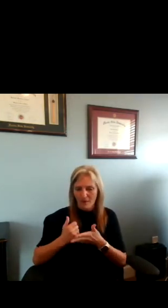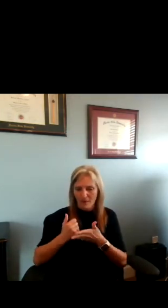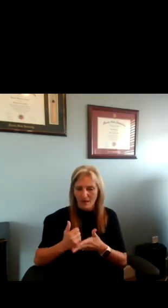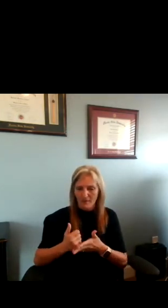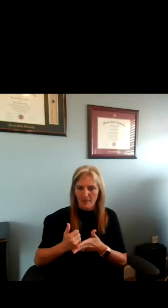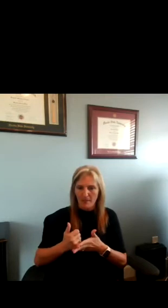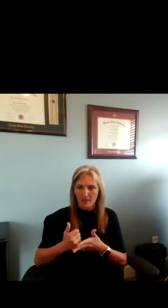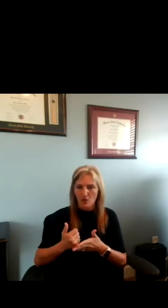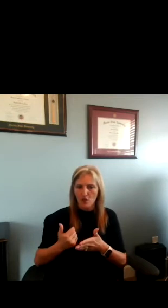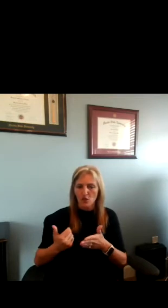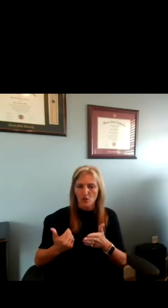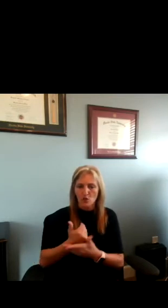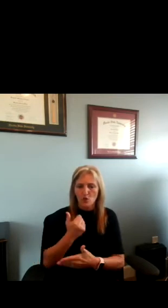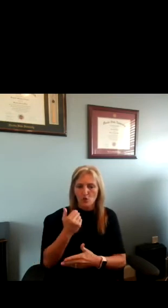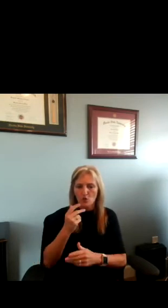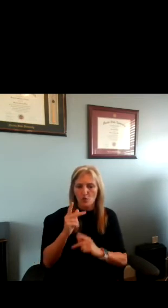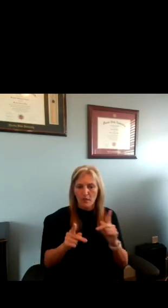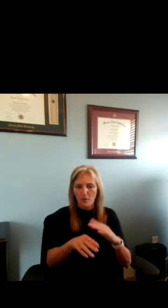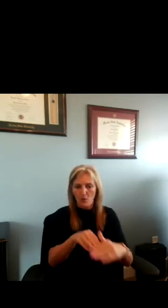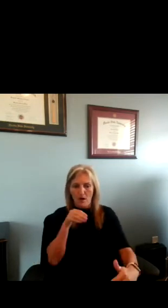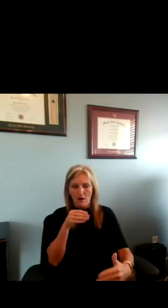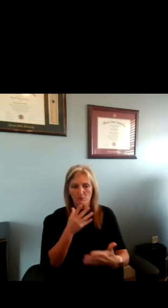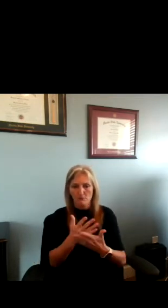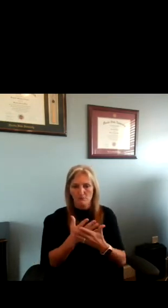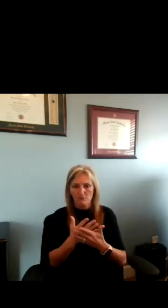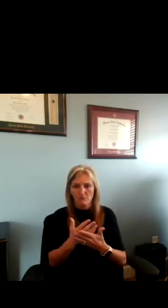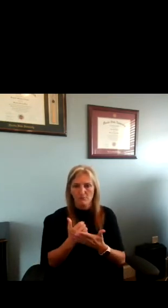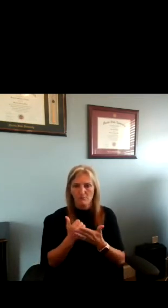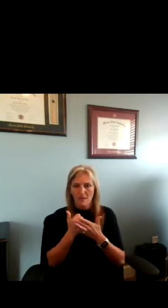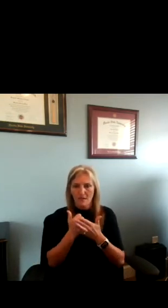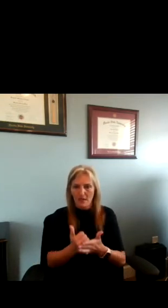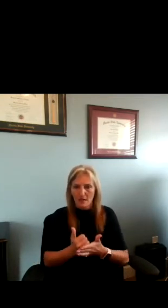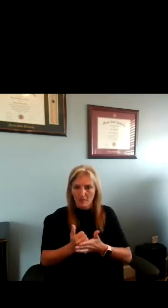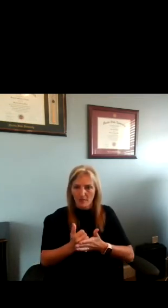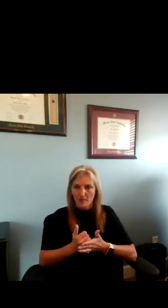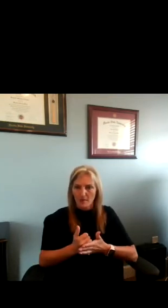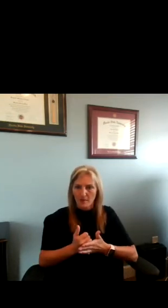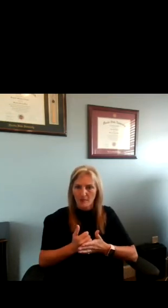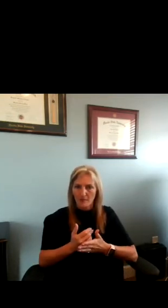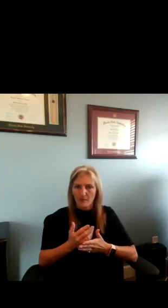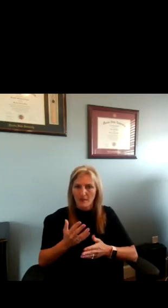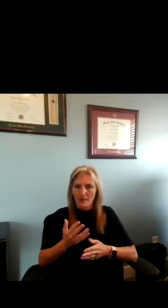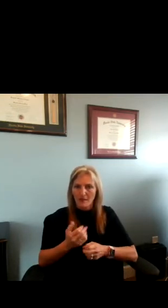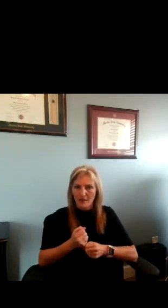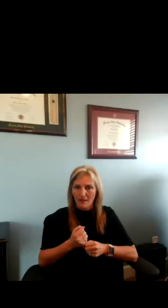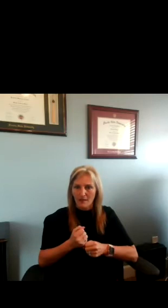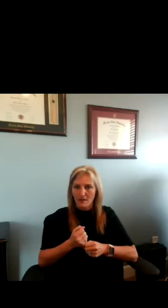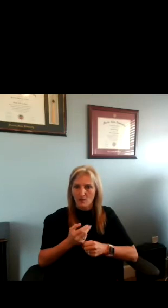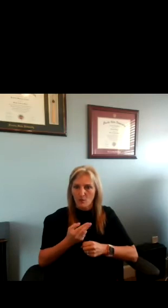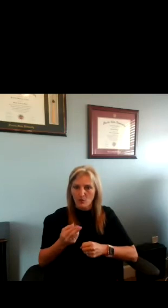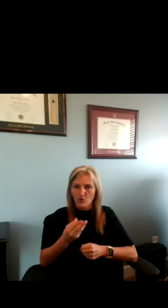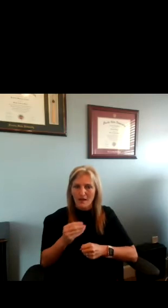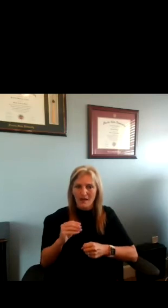newly released people get mentoring, and incorporating